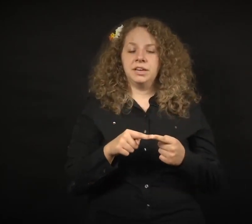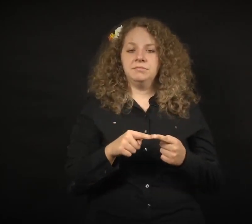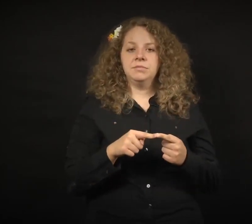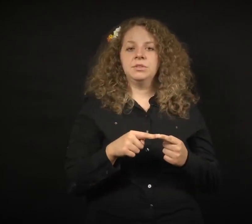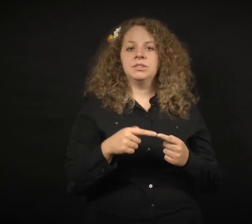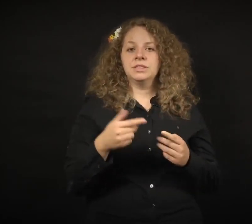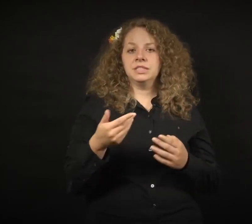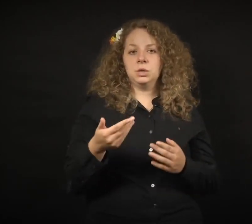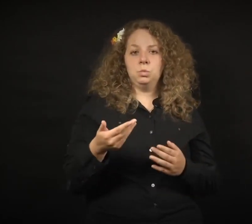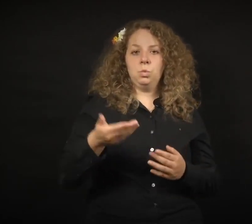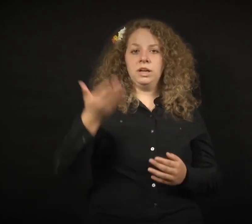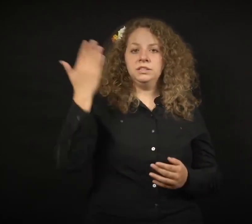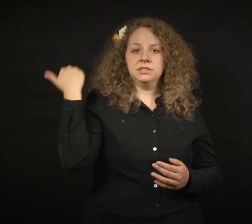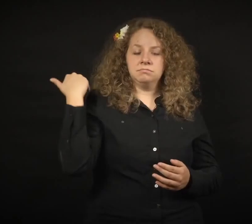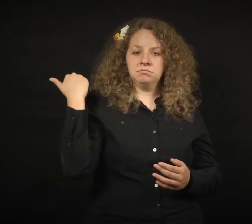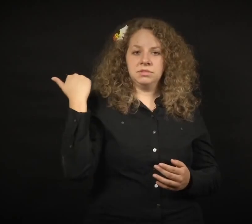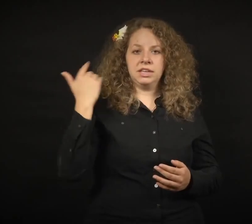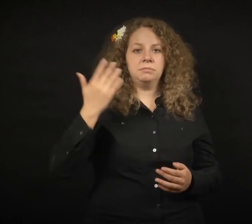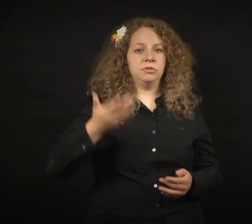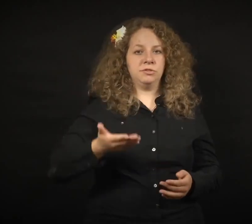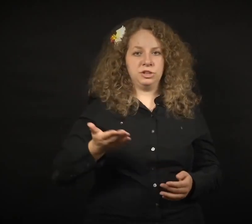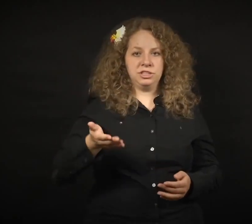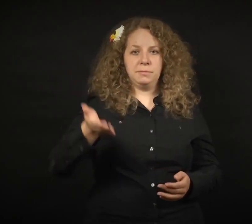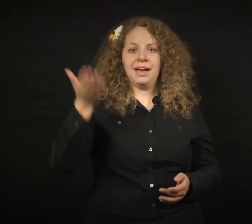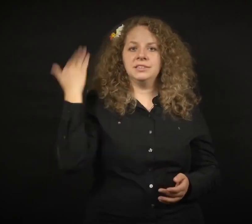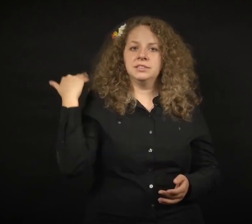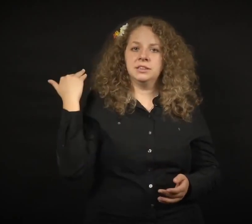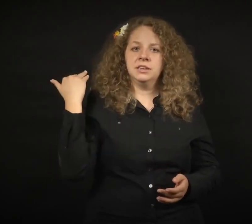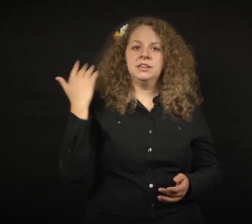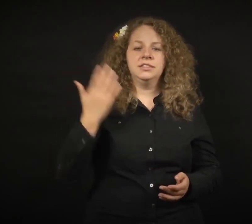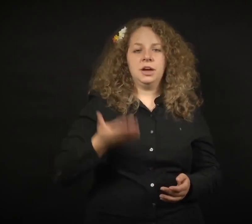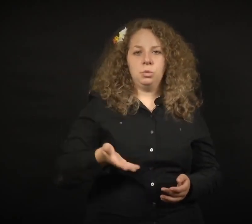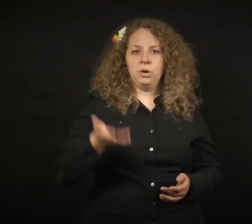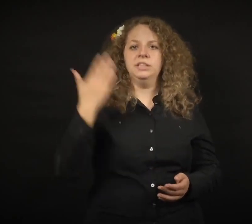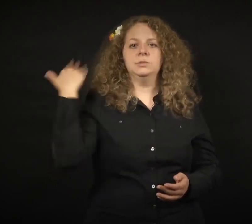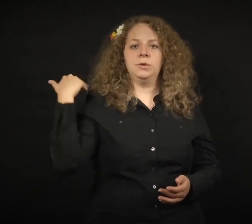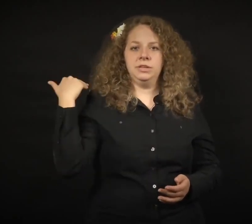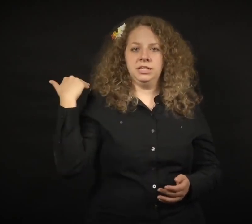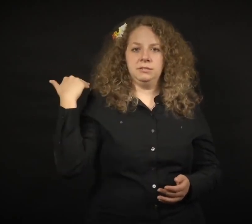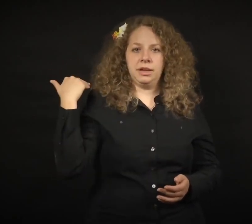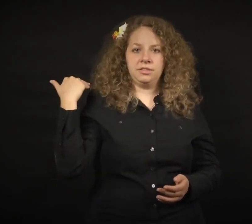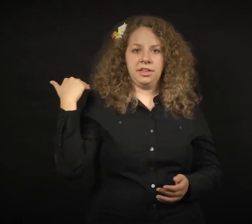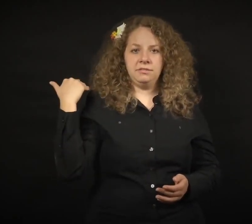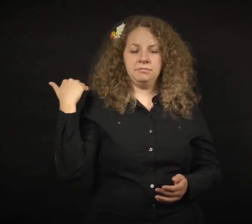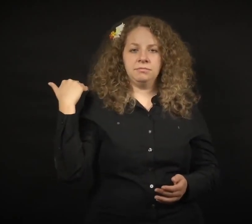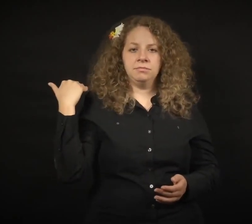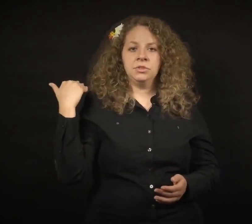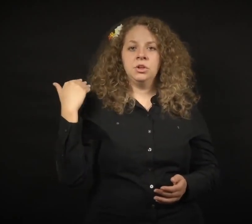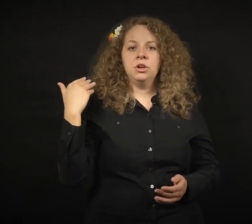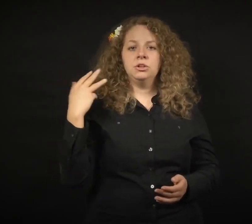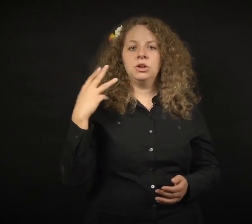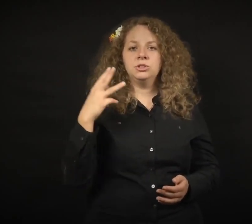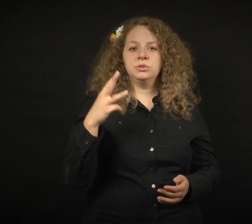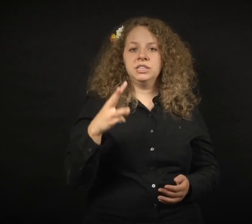Okay, the sign was, like referring to the past. That was what we did back then. You'll also see